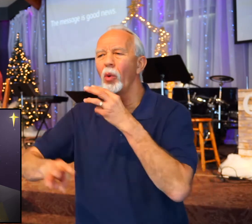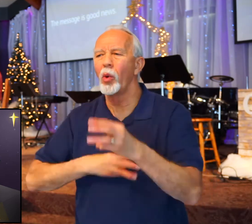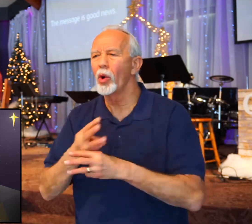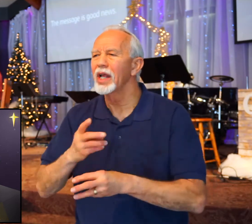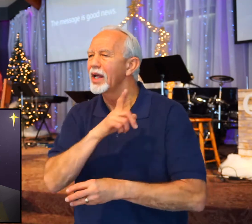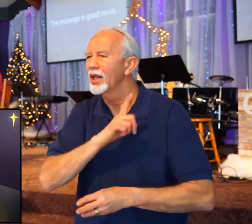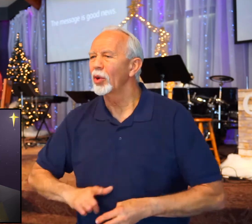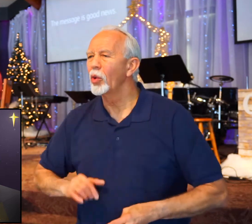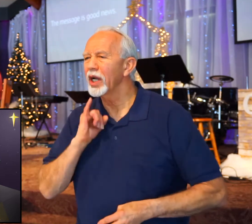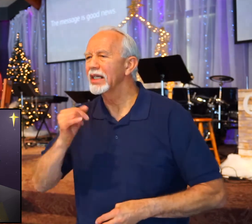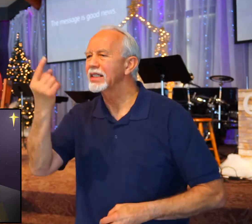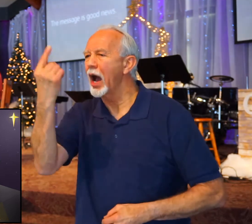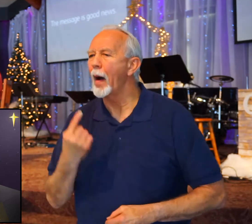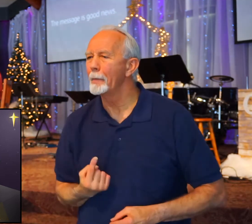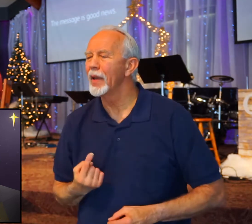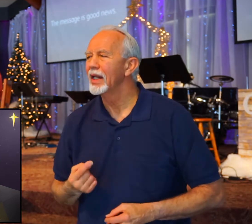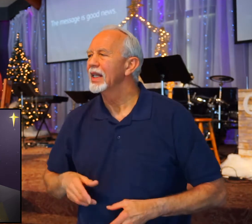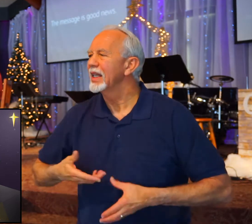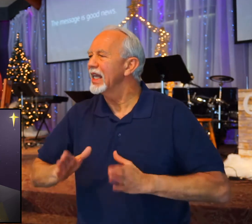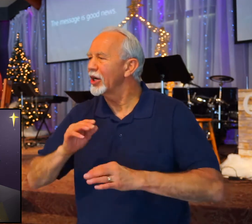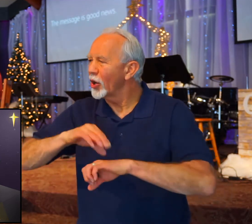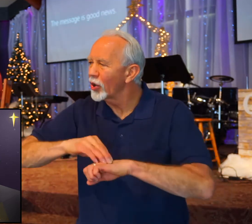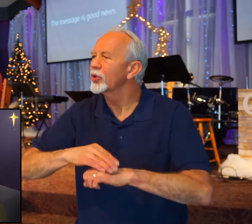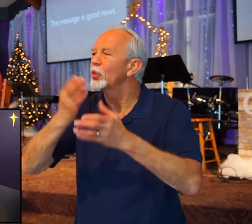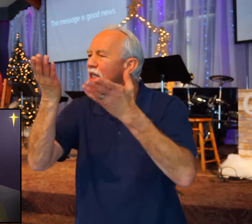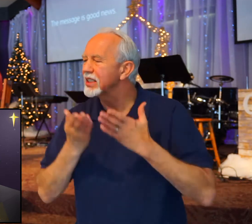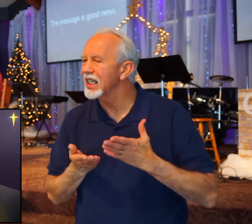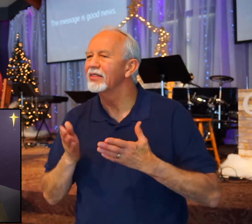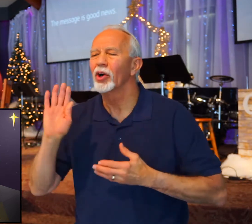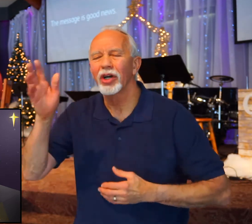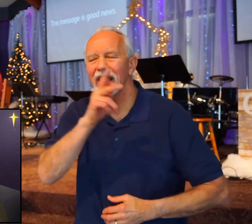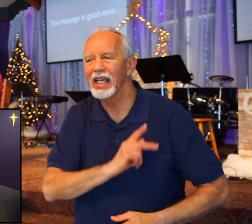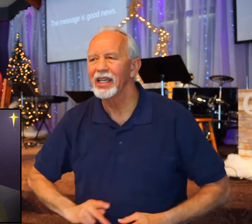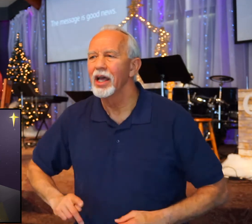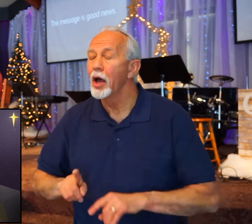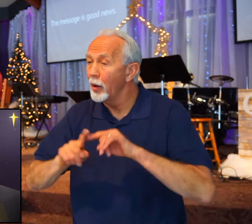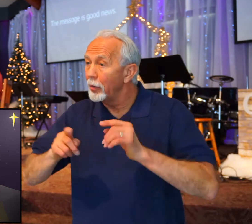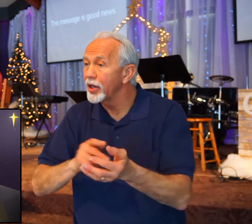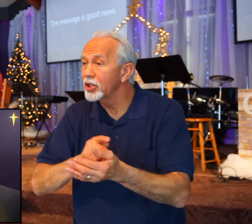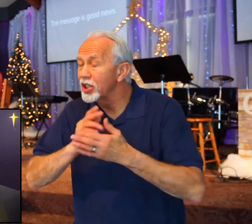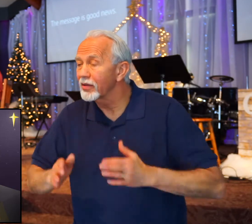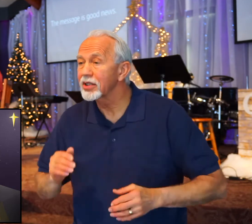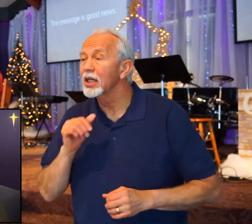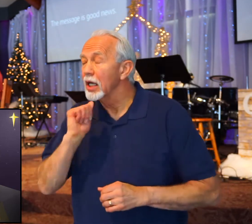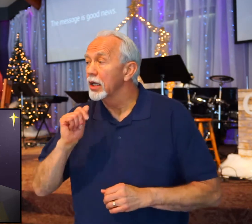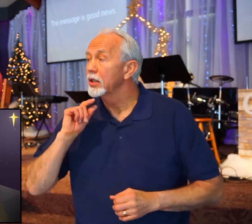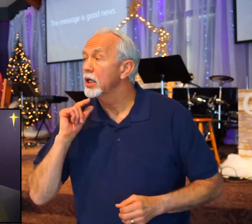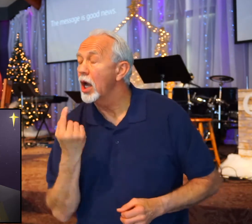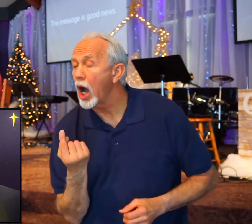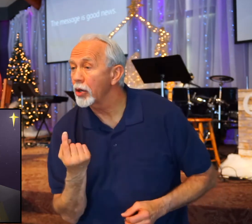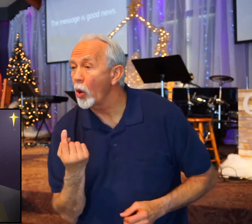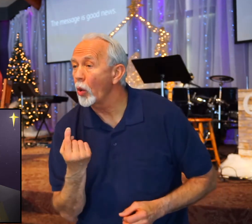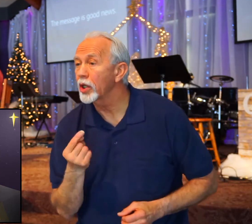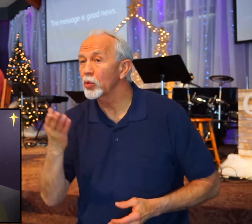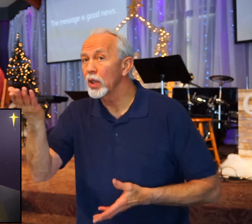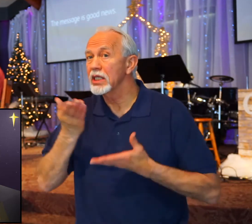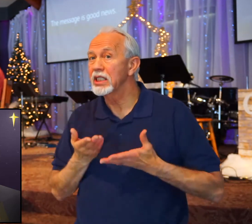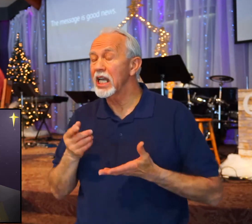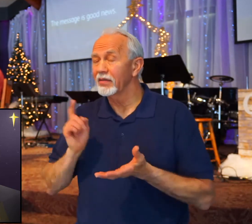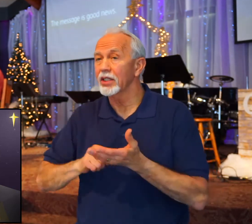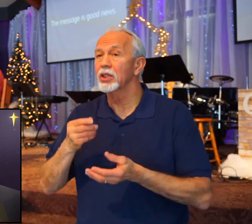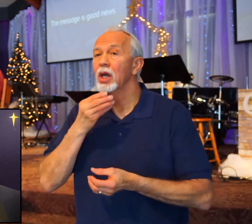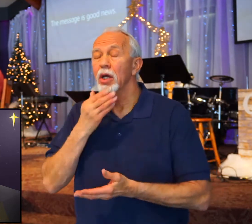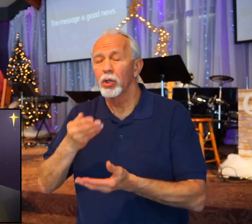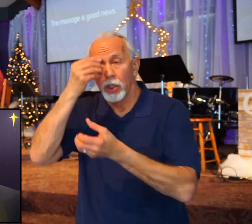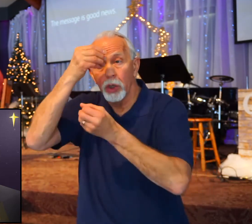the Lord is come. Let earth receive her king. But the shepherds not only received this good